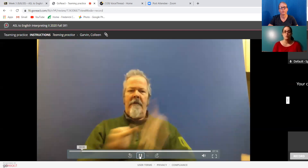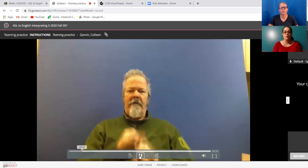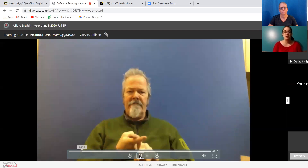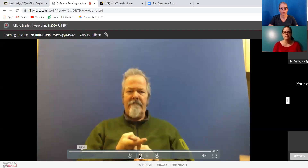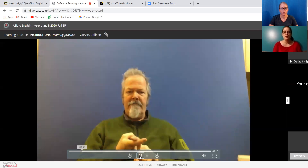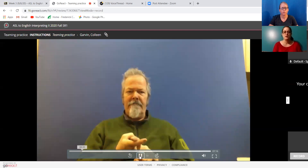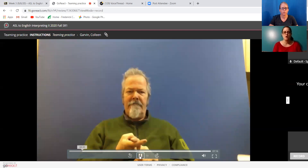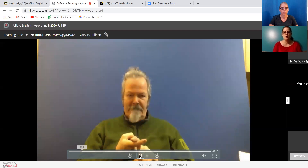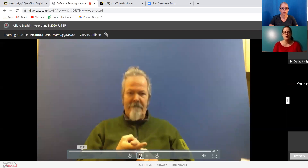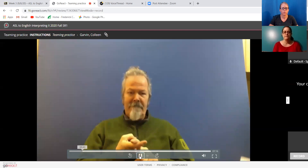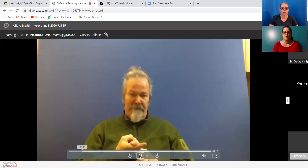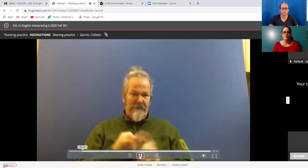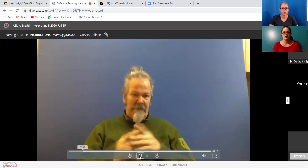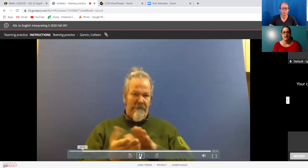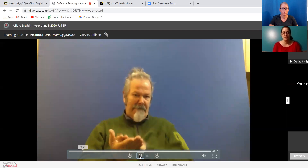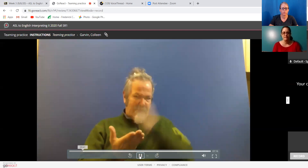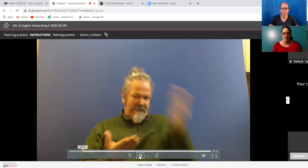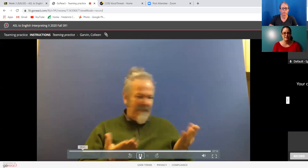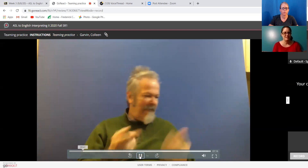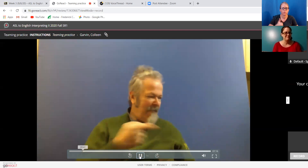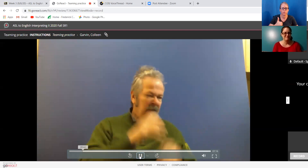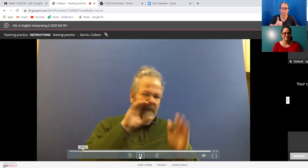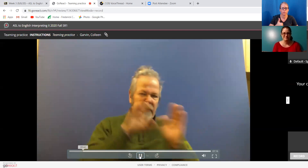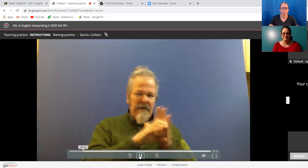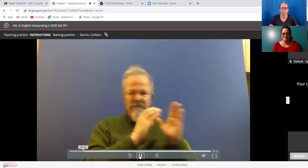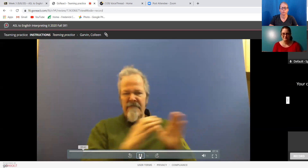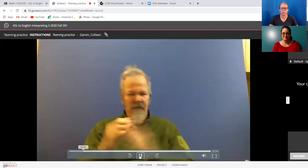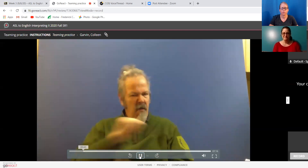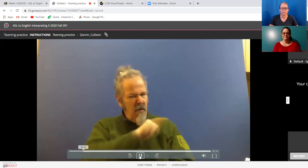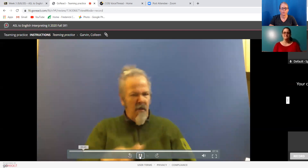a boy, a dog, a frog, and a friend.